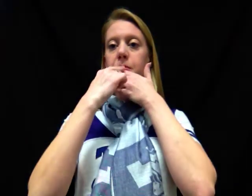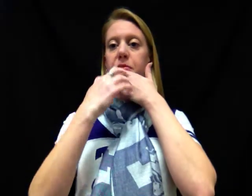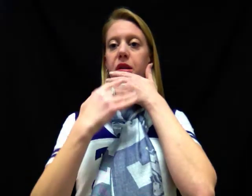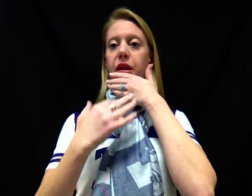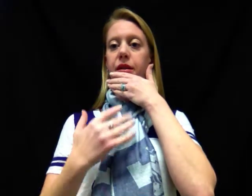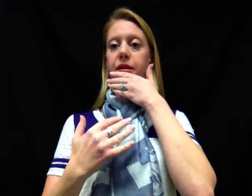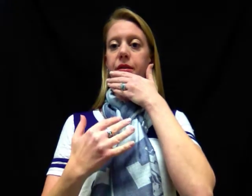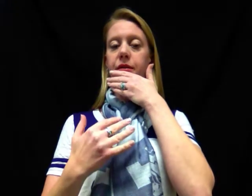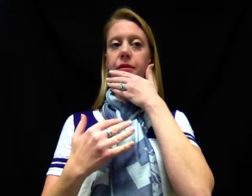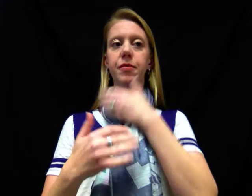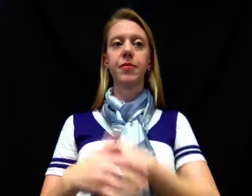blood,